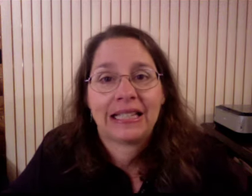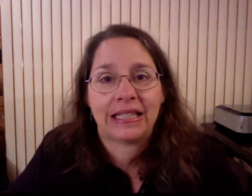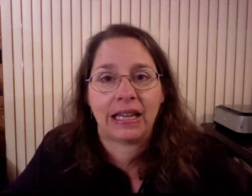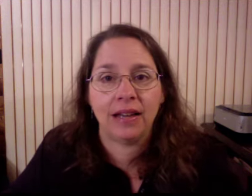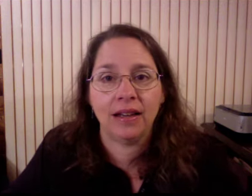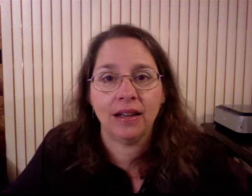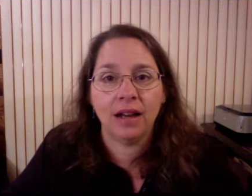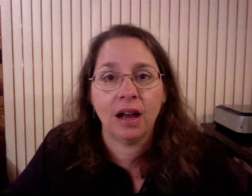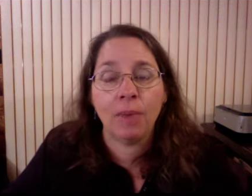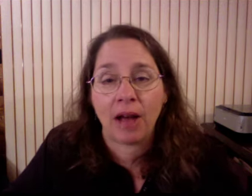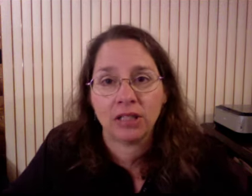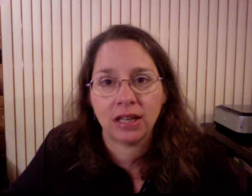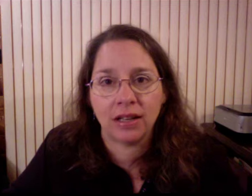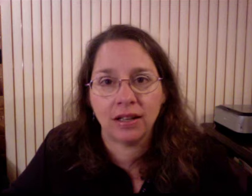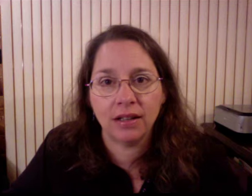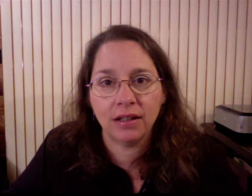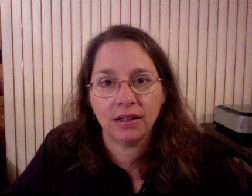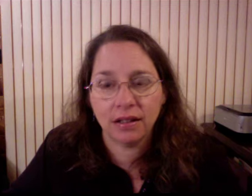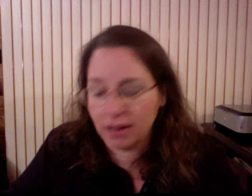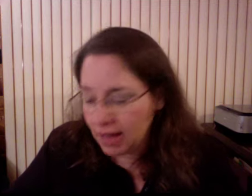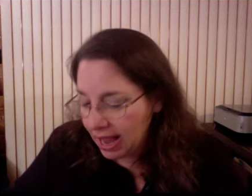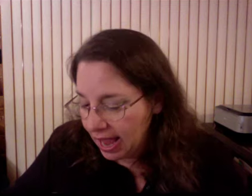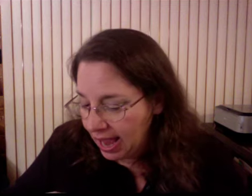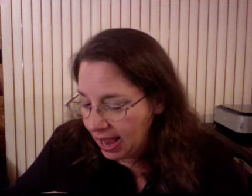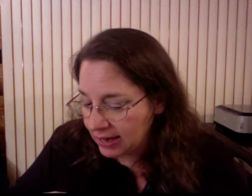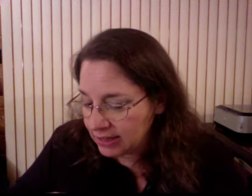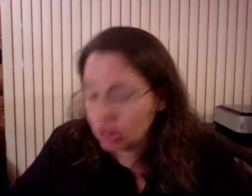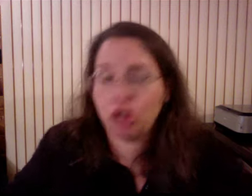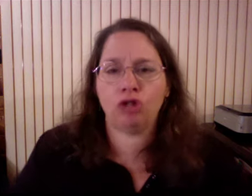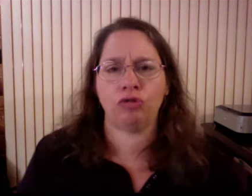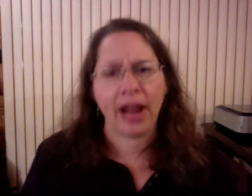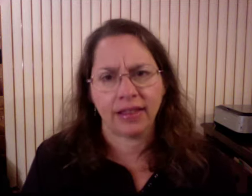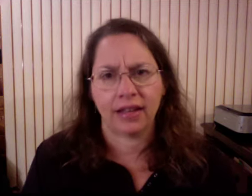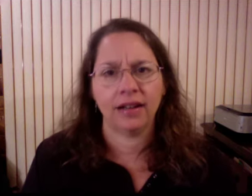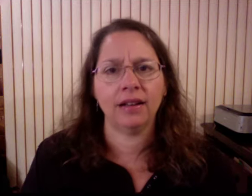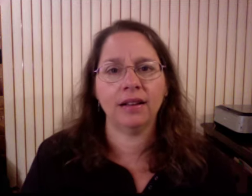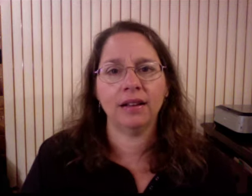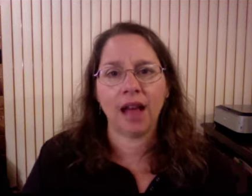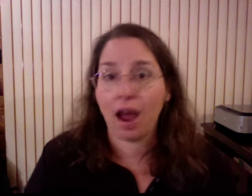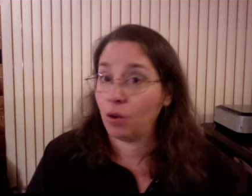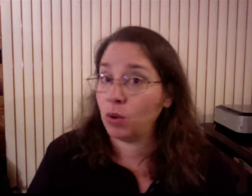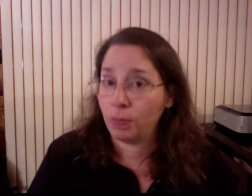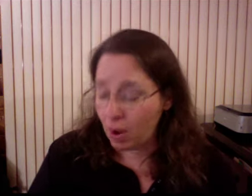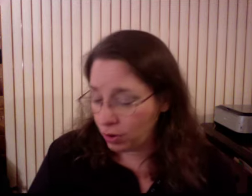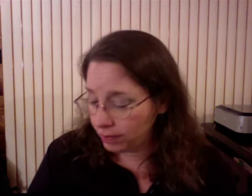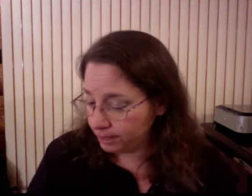fantasy about sin and strengthen our willpower.